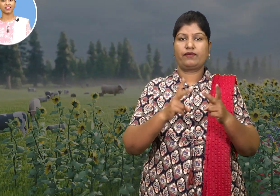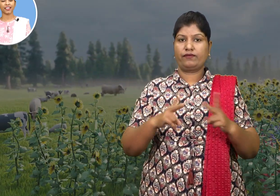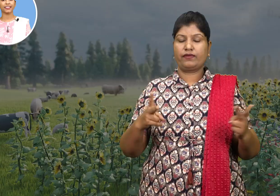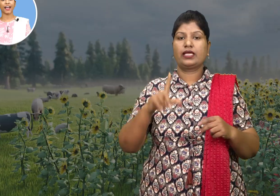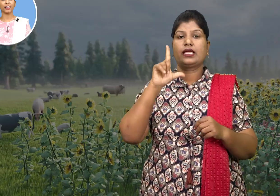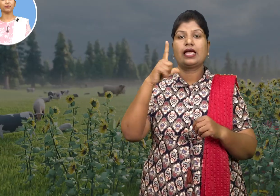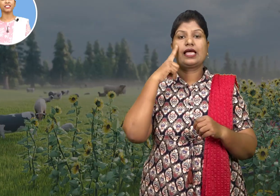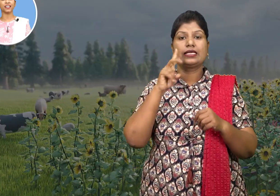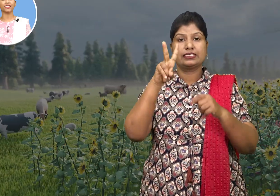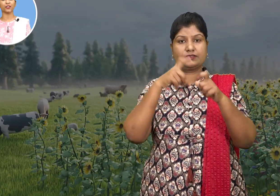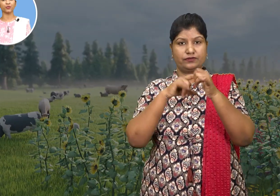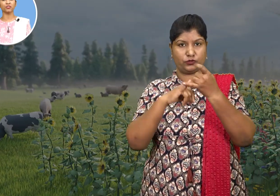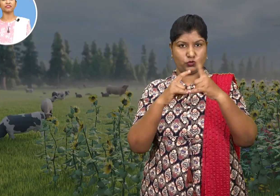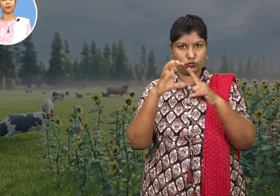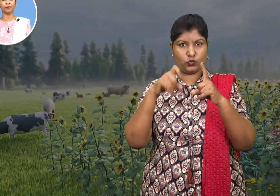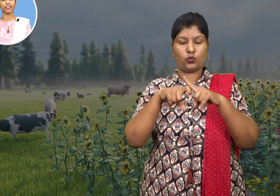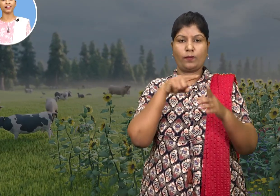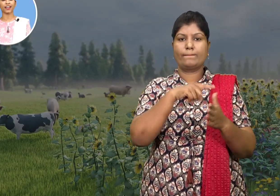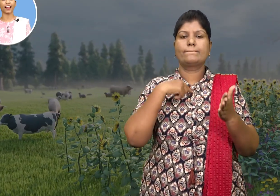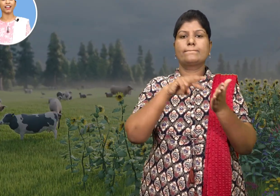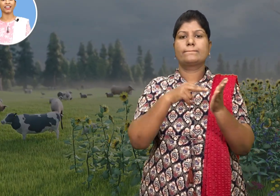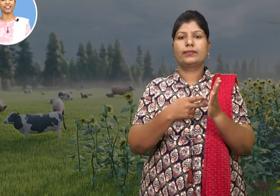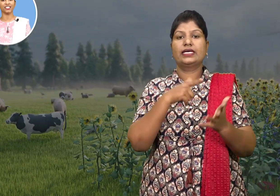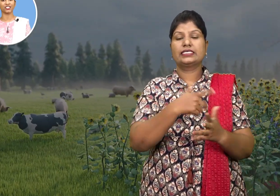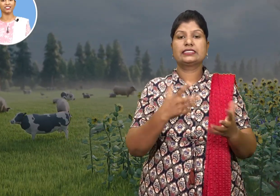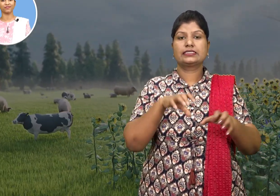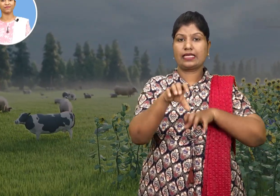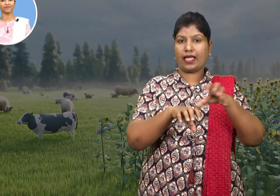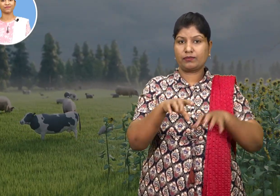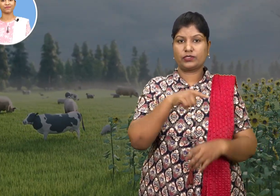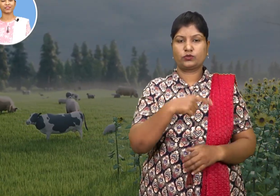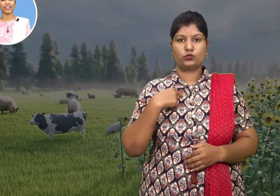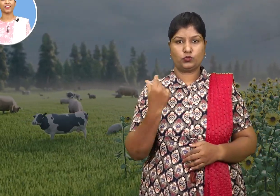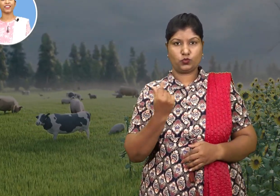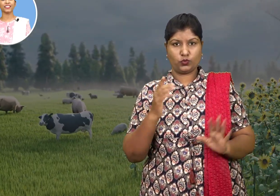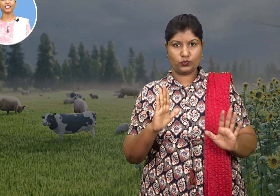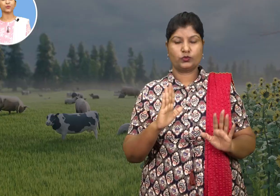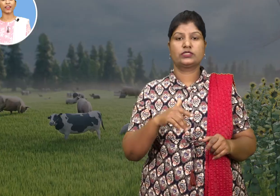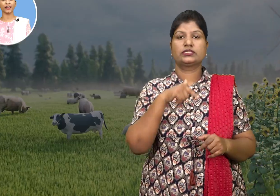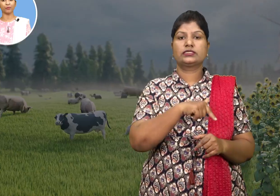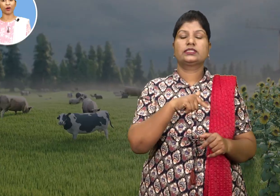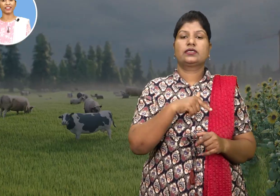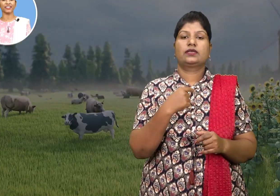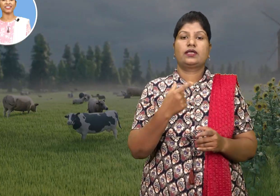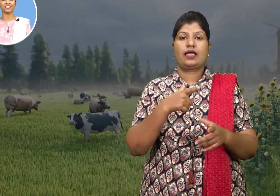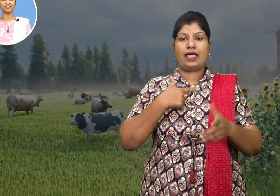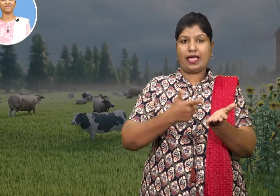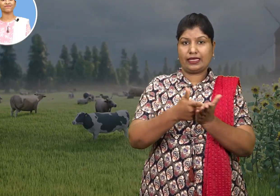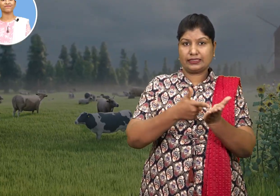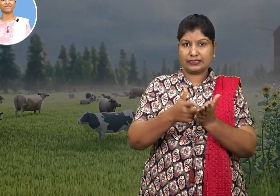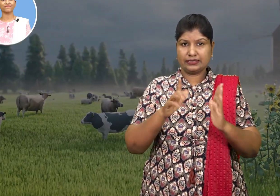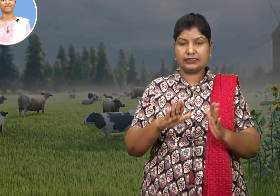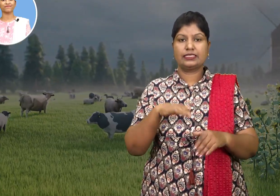means the animals that are used for milk and agriculture. Rearing is very important.